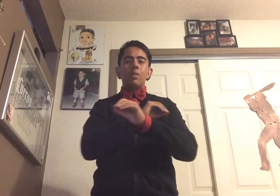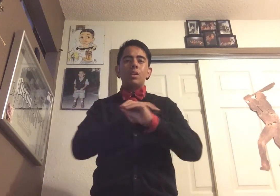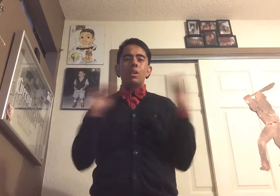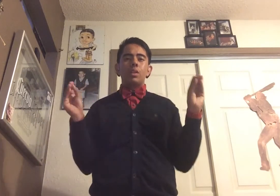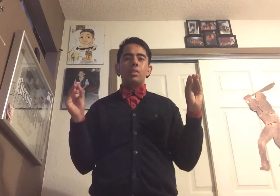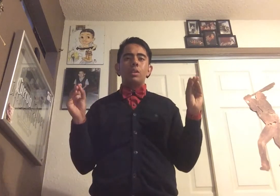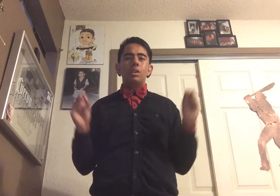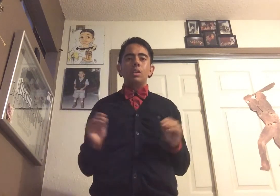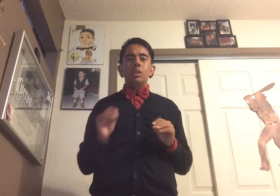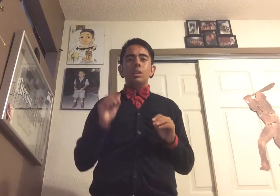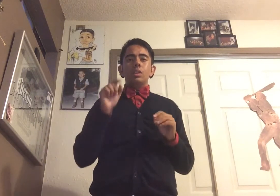terrors, nothing.